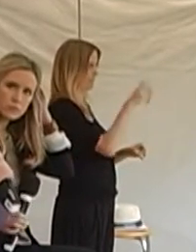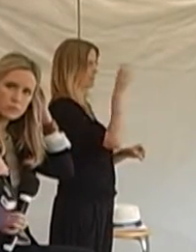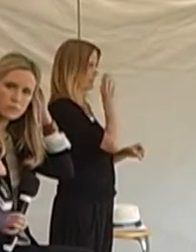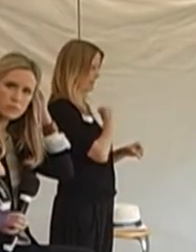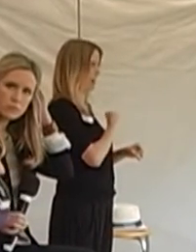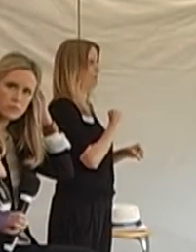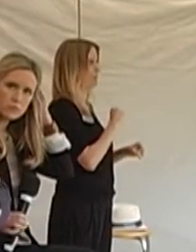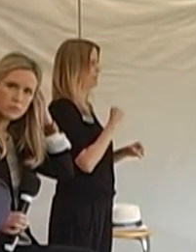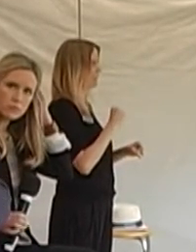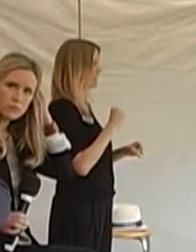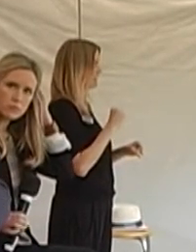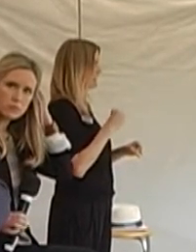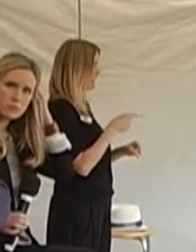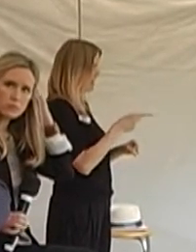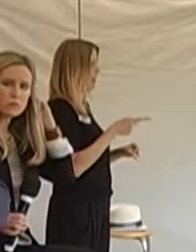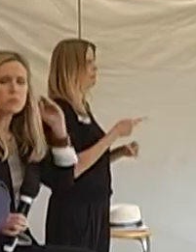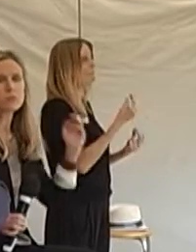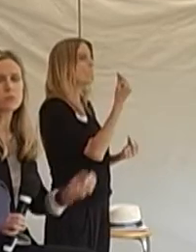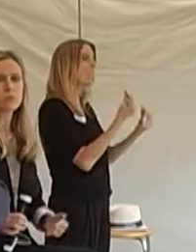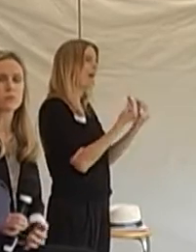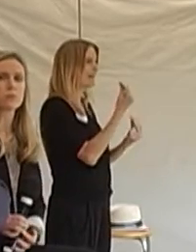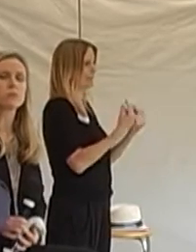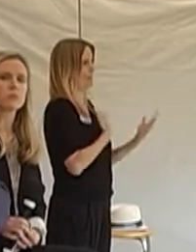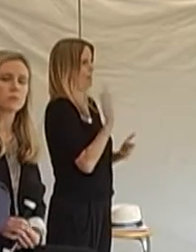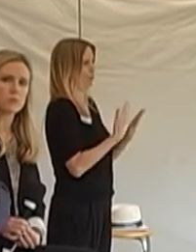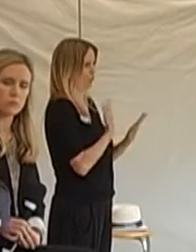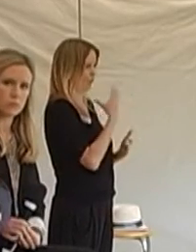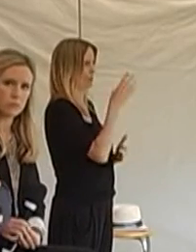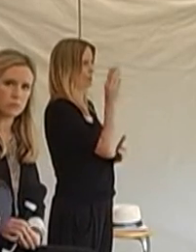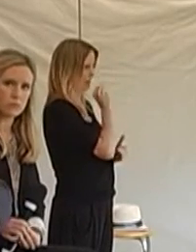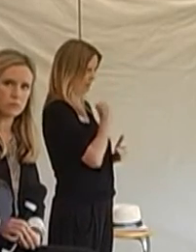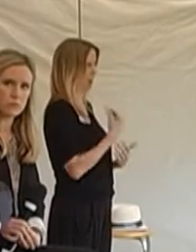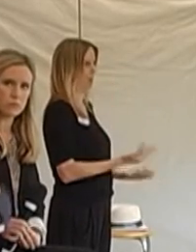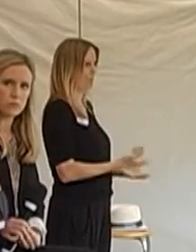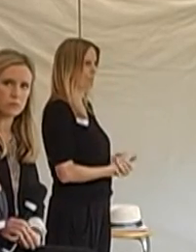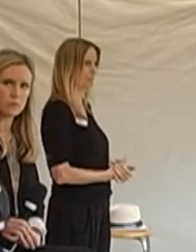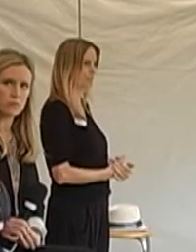so to say, play on these emotions. And